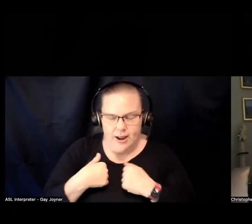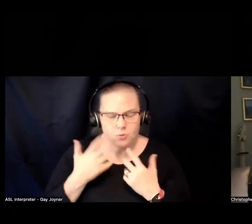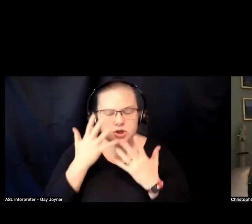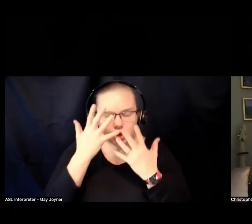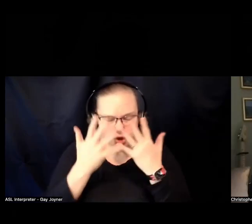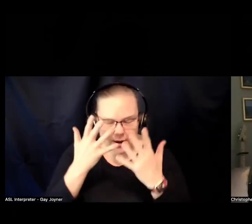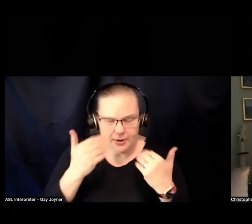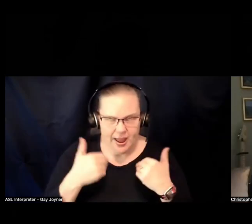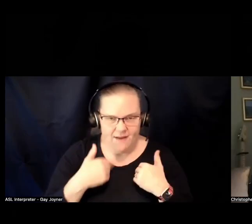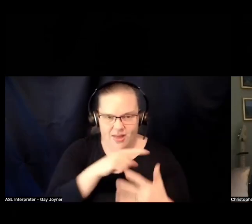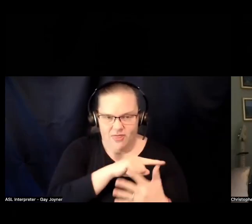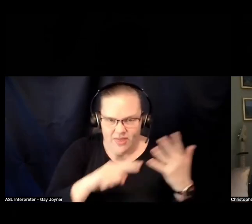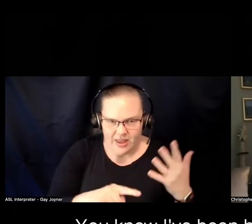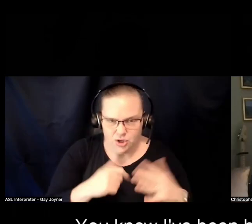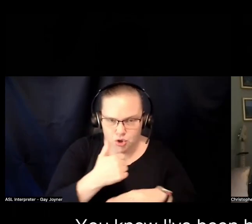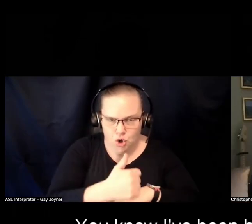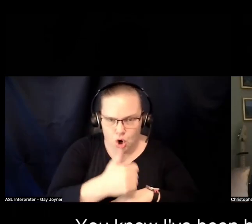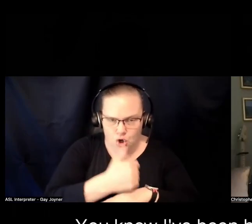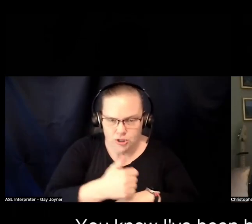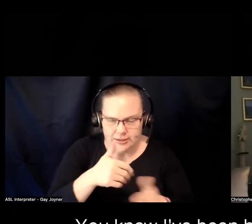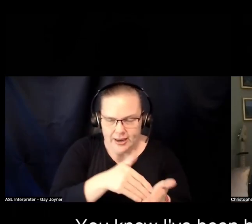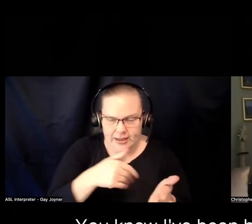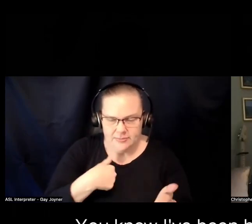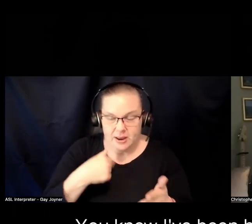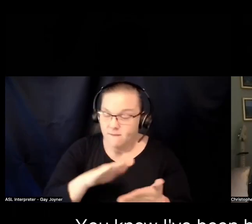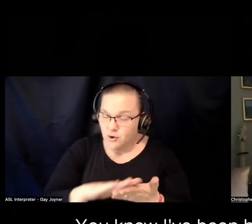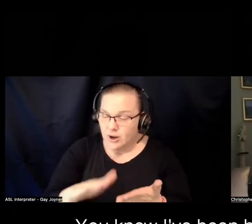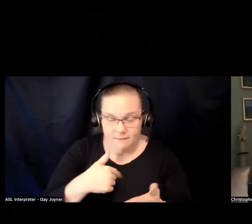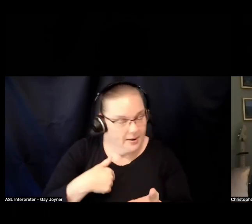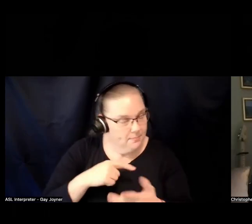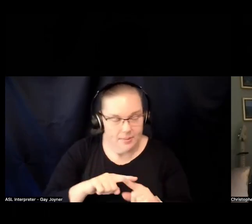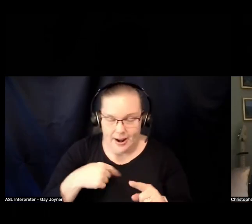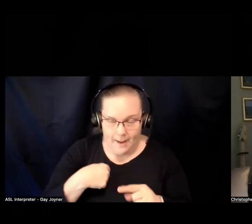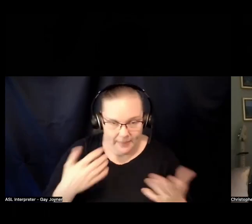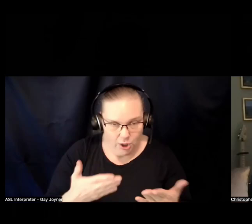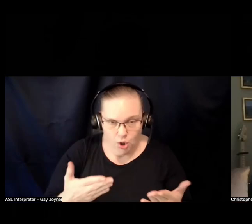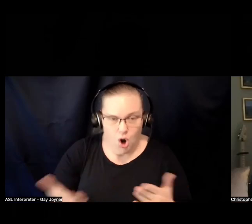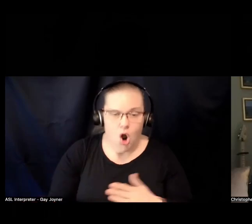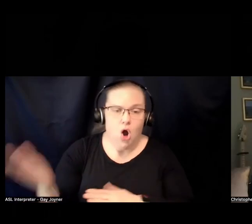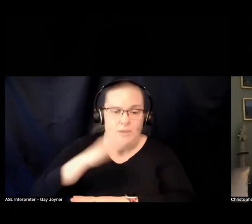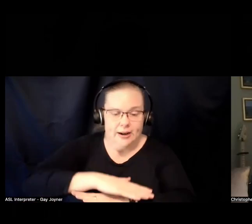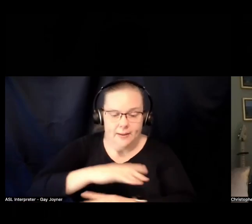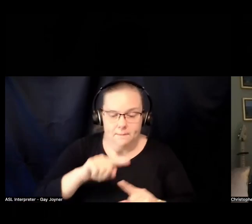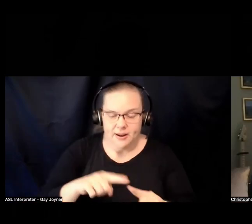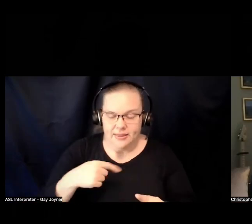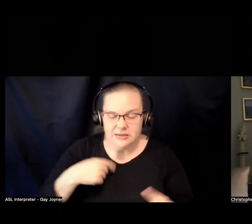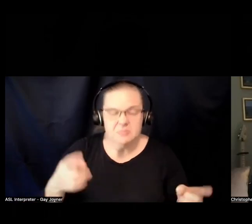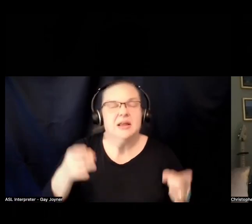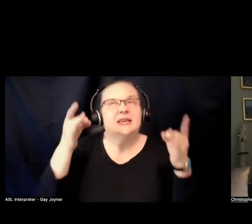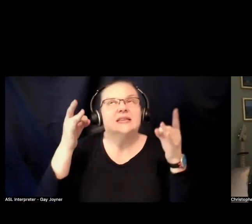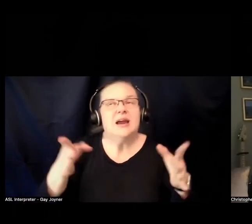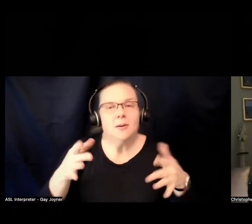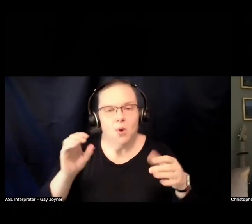me. Forgive me. You know I've been here all day long, but this has been a terrible ordeal for me. Please let me face this